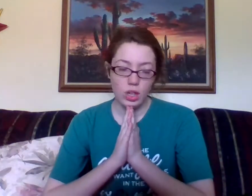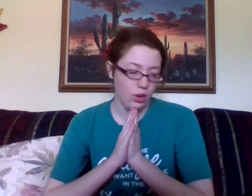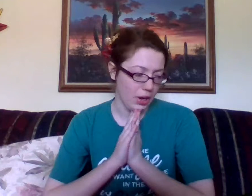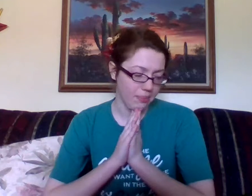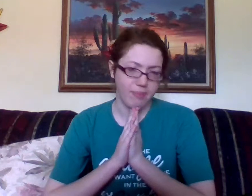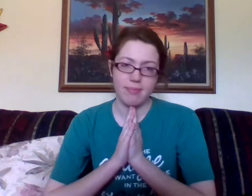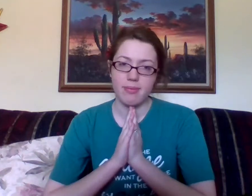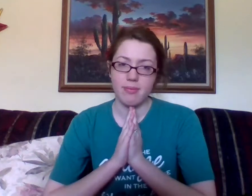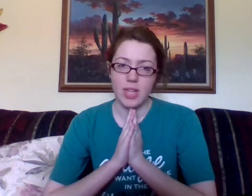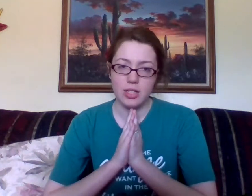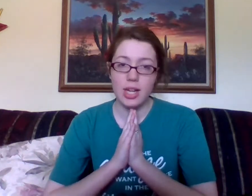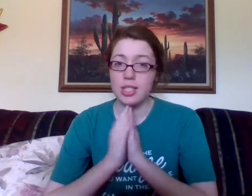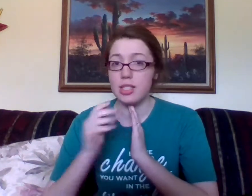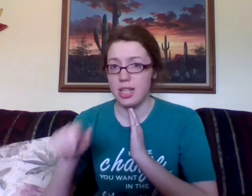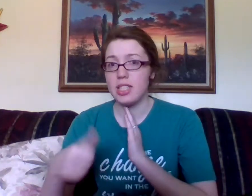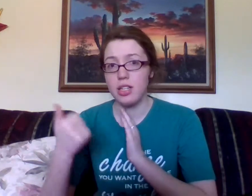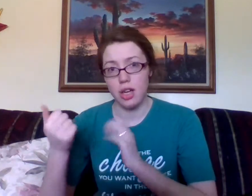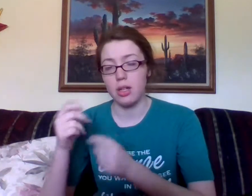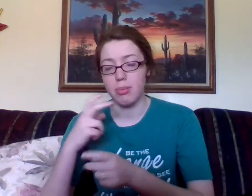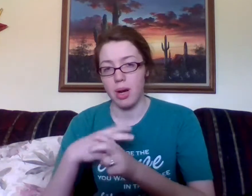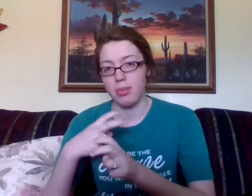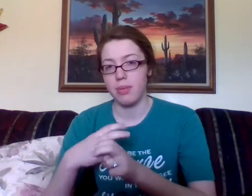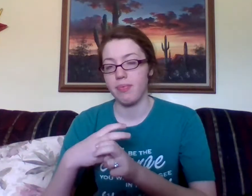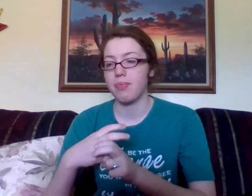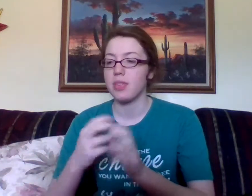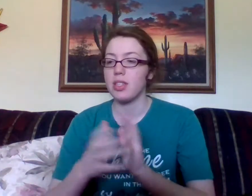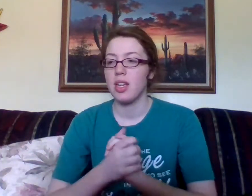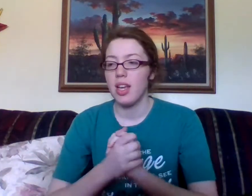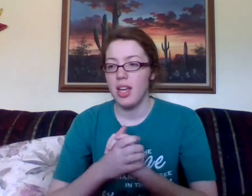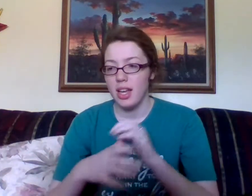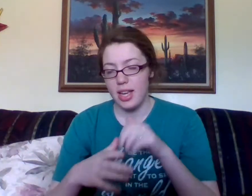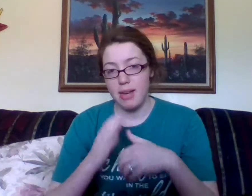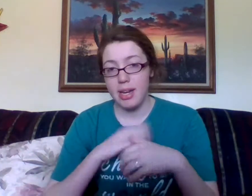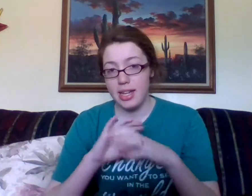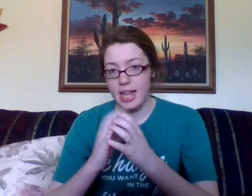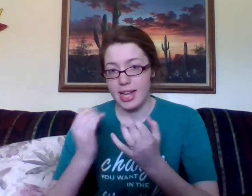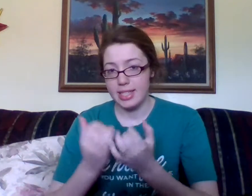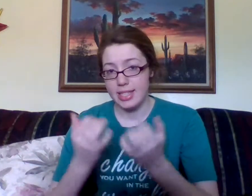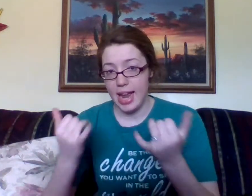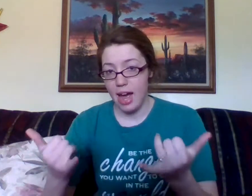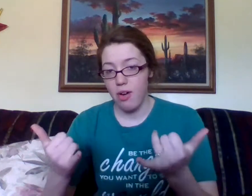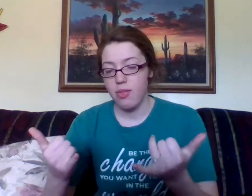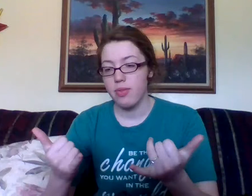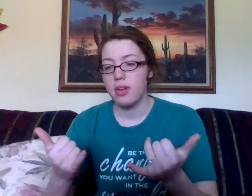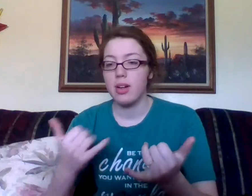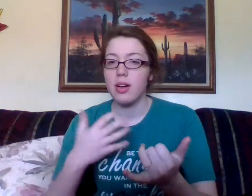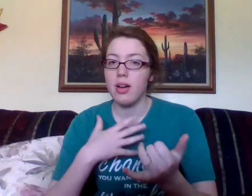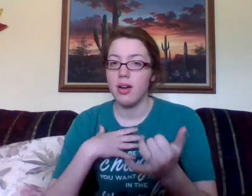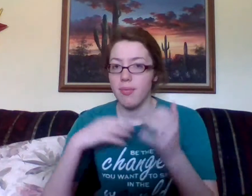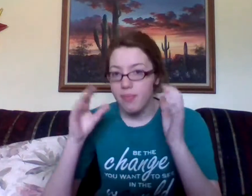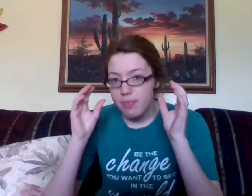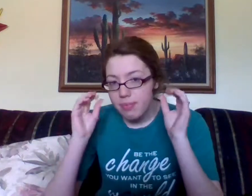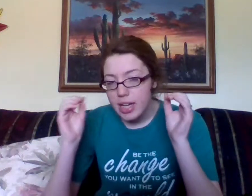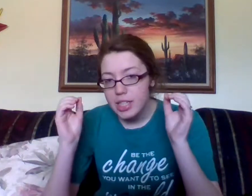Okay. So that's another problem. In my class now, my